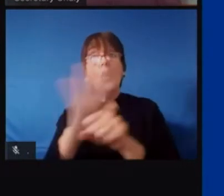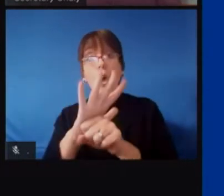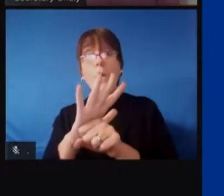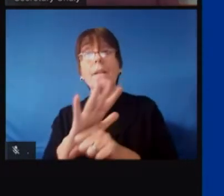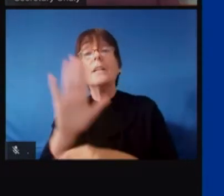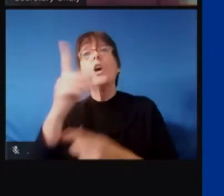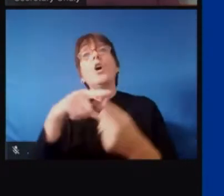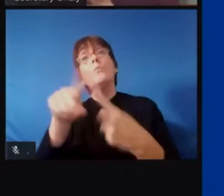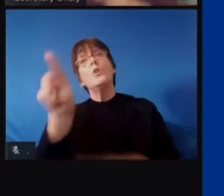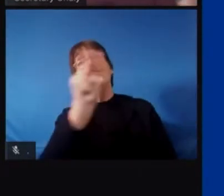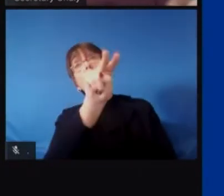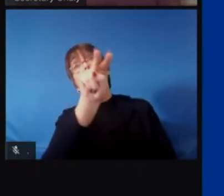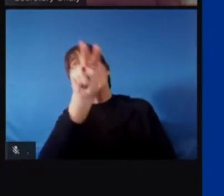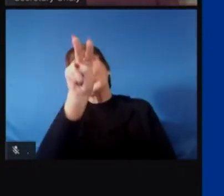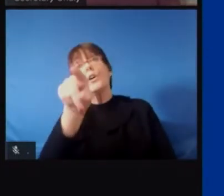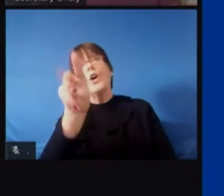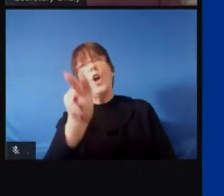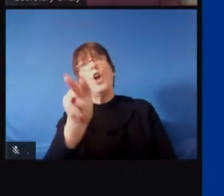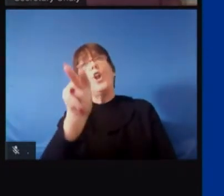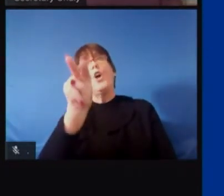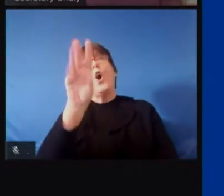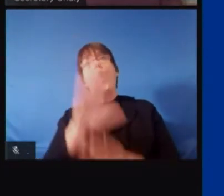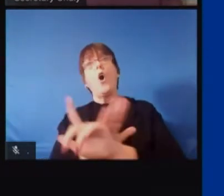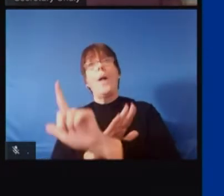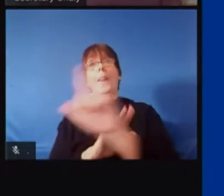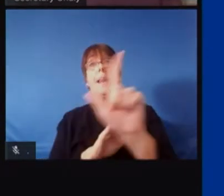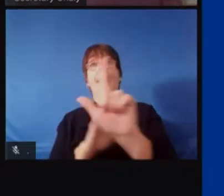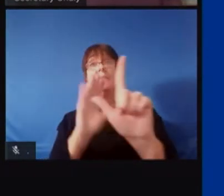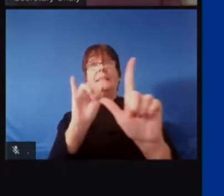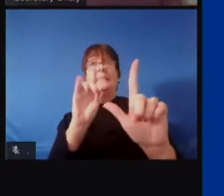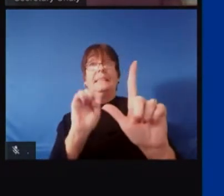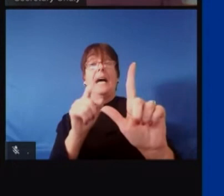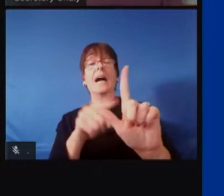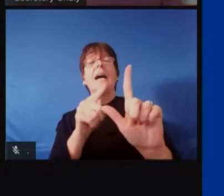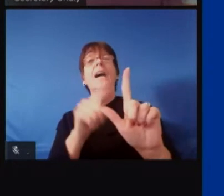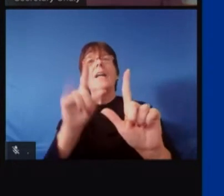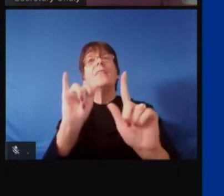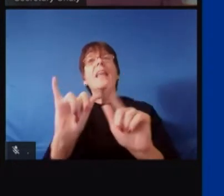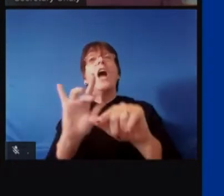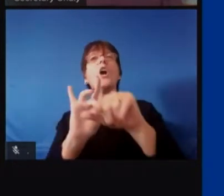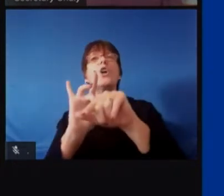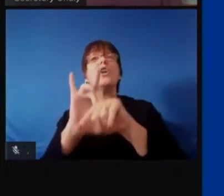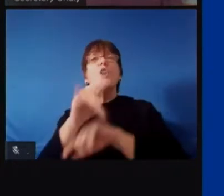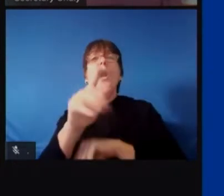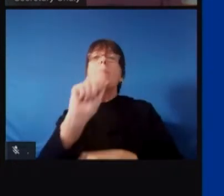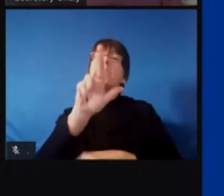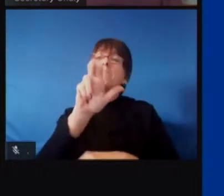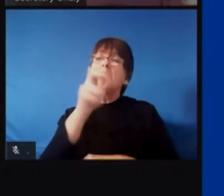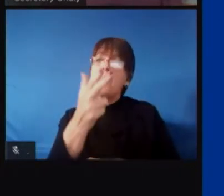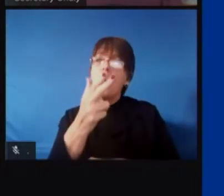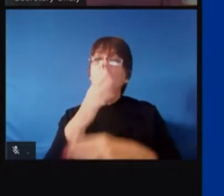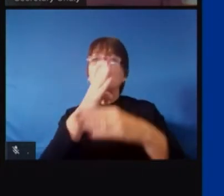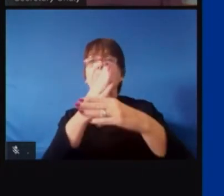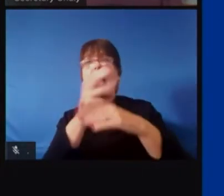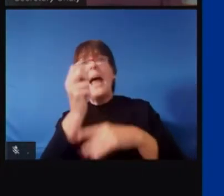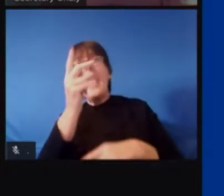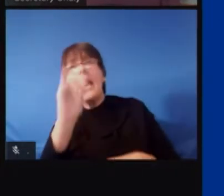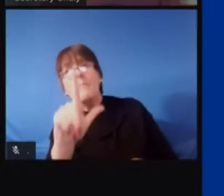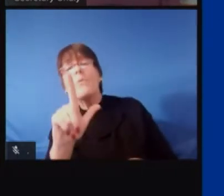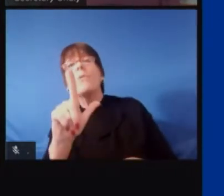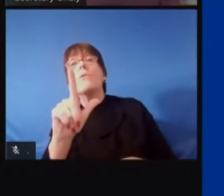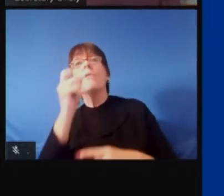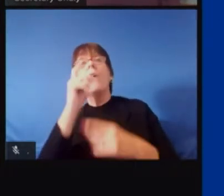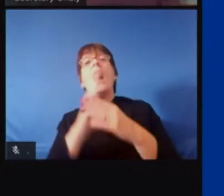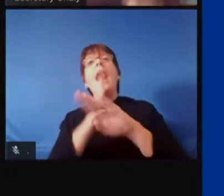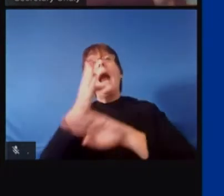you look at this curve, you'll see early on the left side, those early March, mid-March and early April days, after